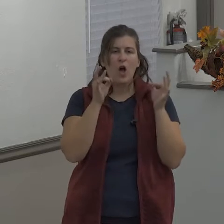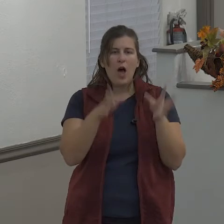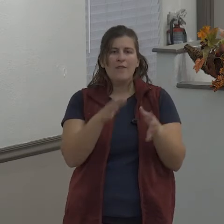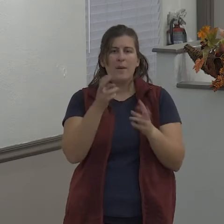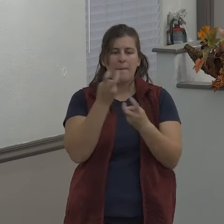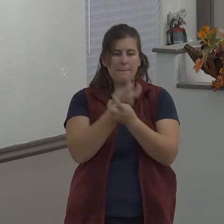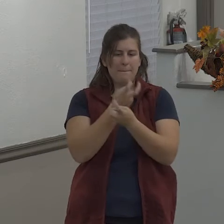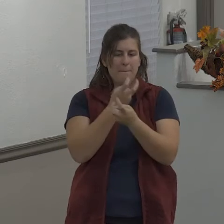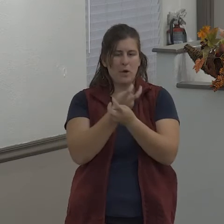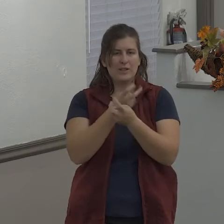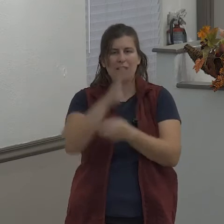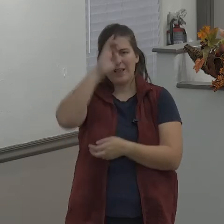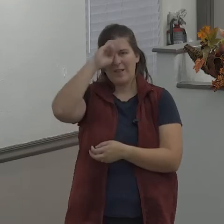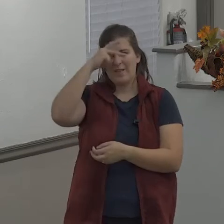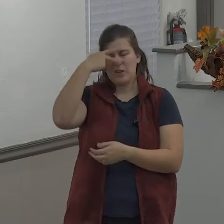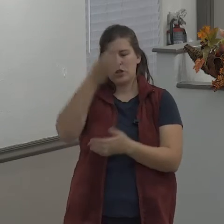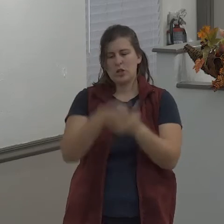poison.